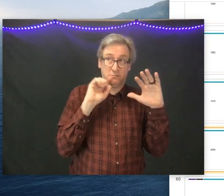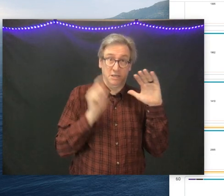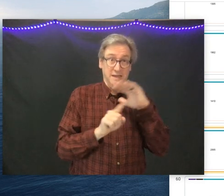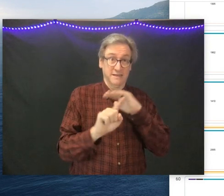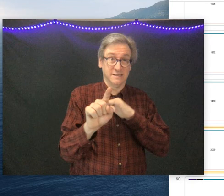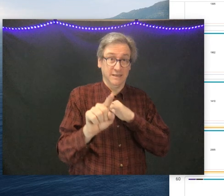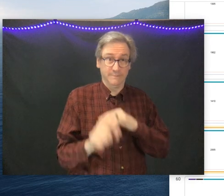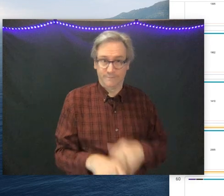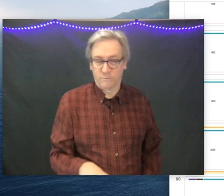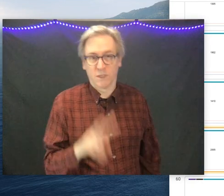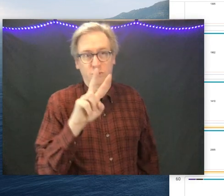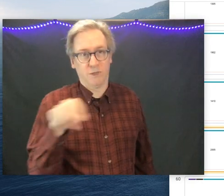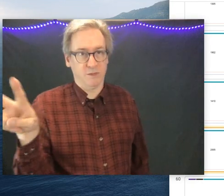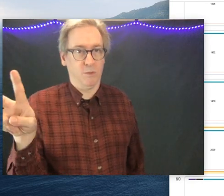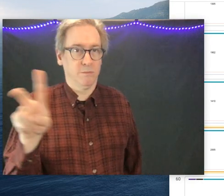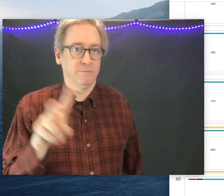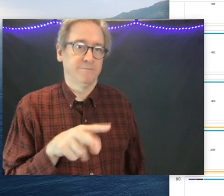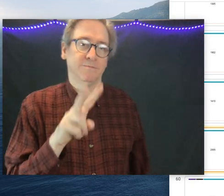space odyssey,